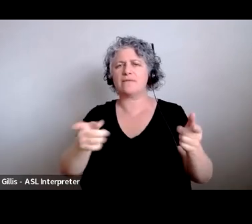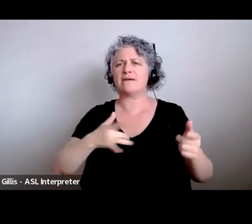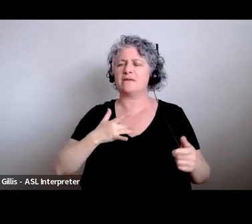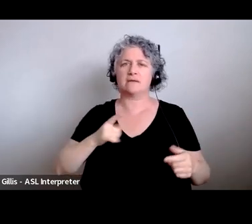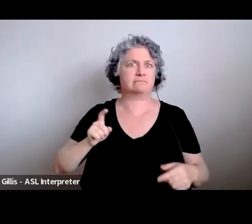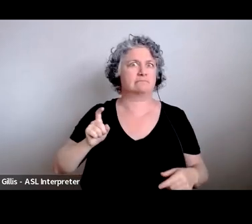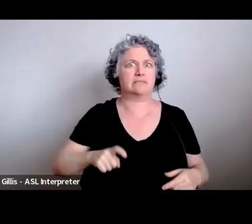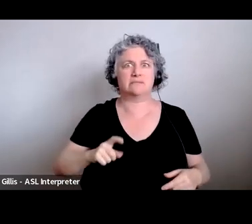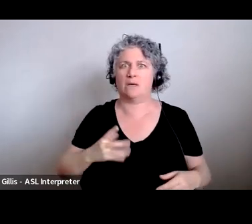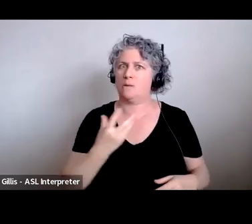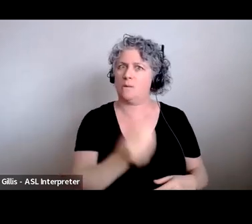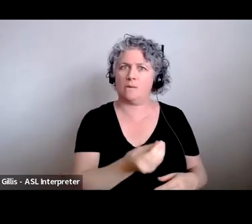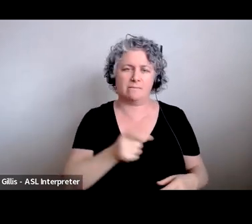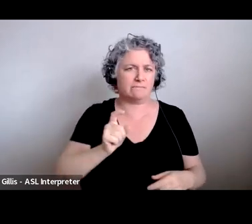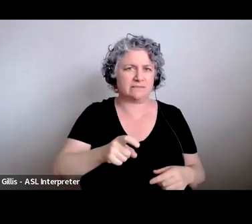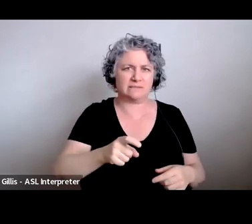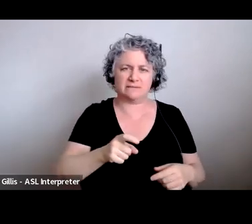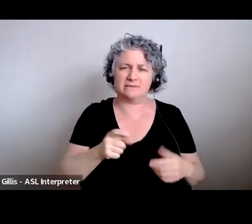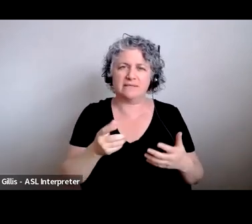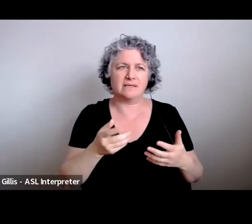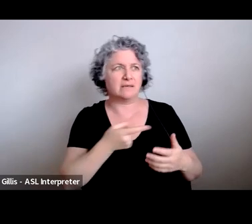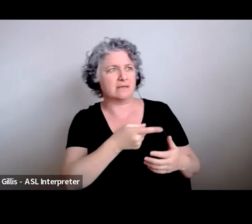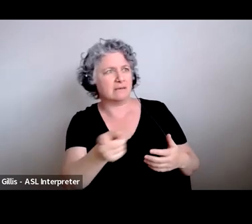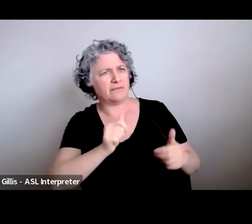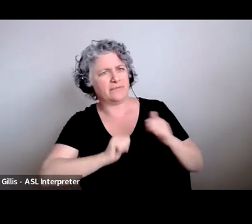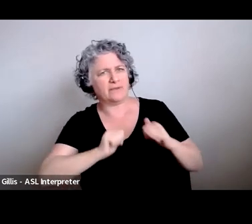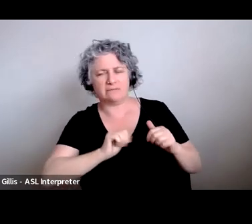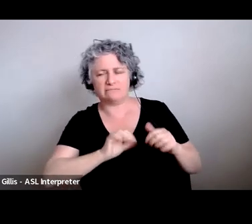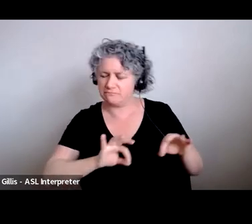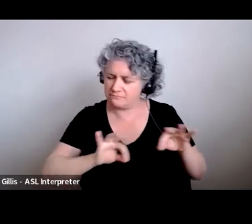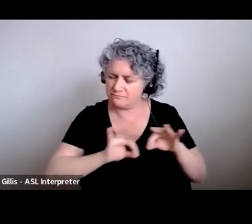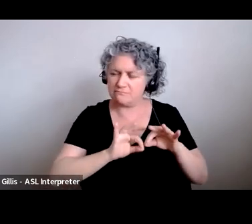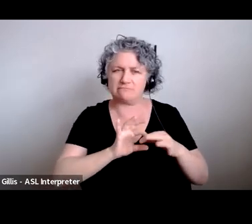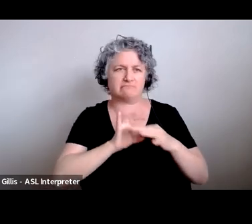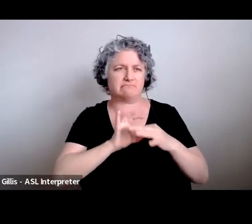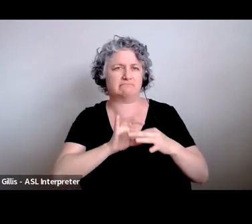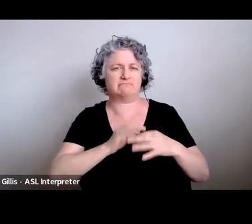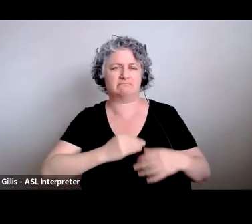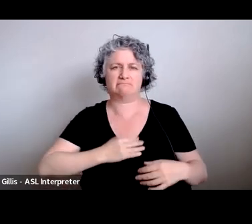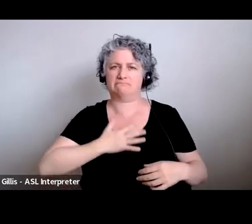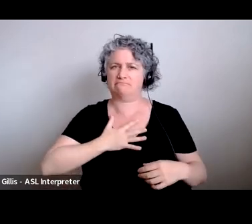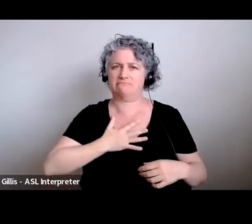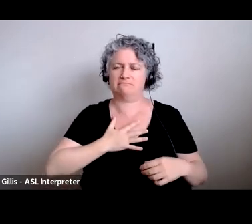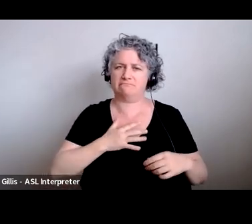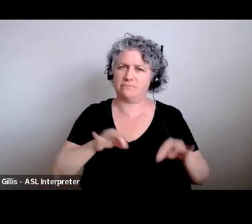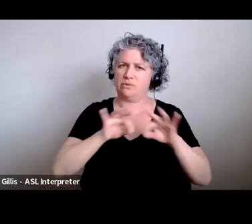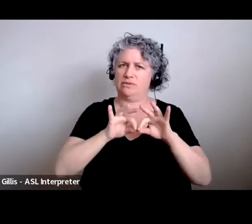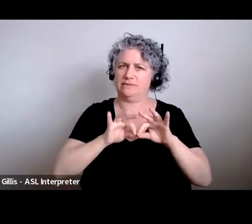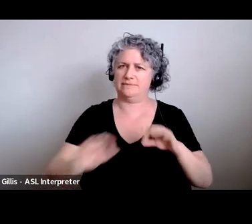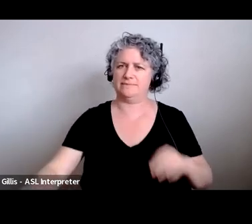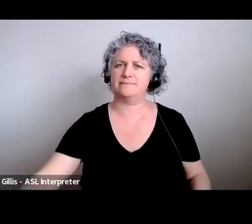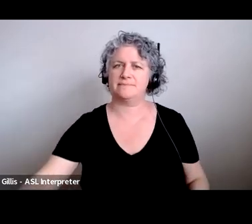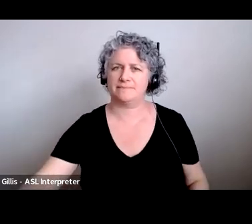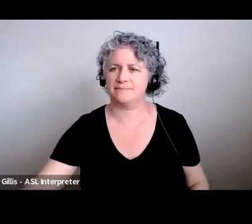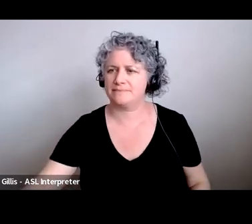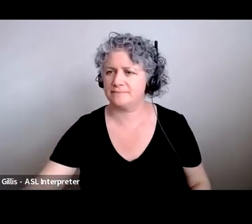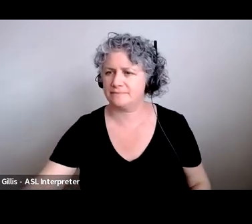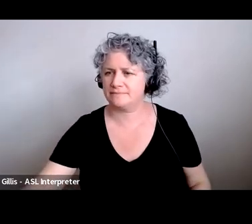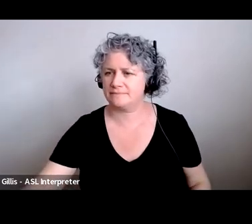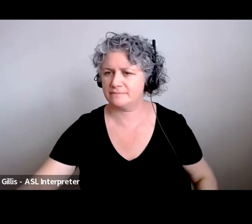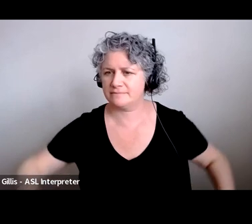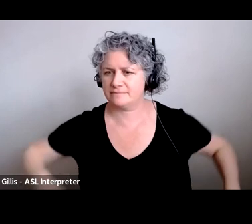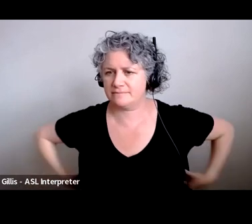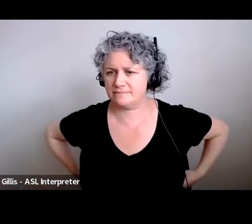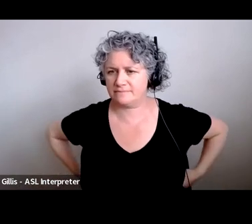for what we do, that we're necessary to your life as a citizen in the world. That is